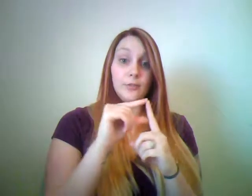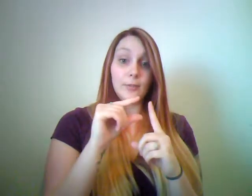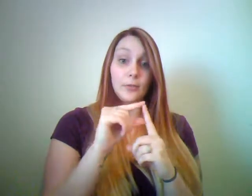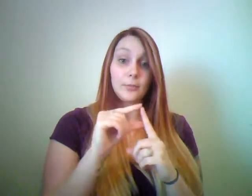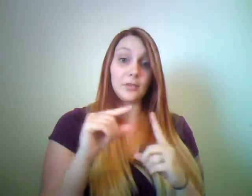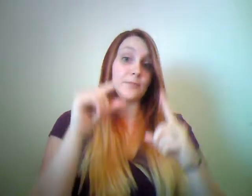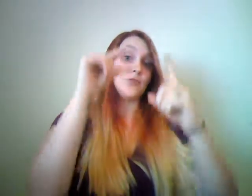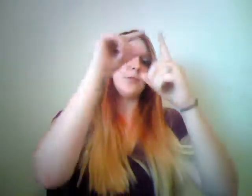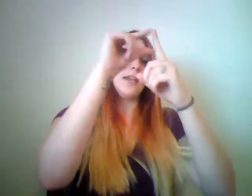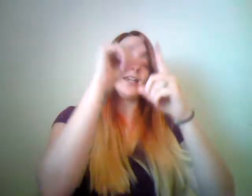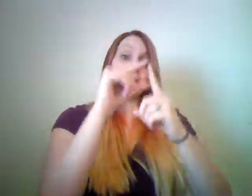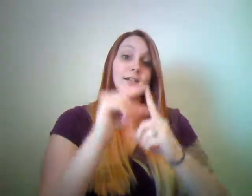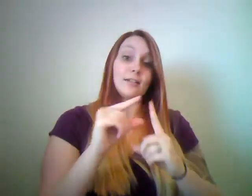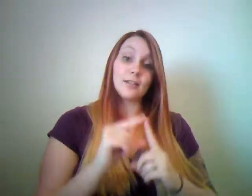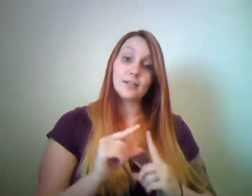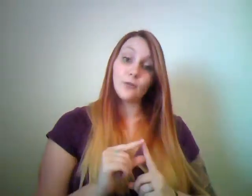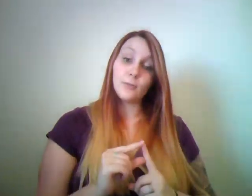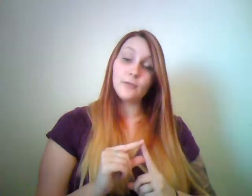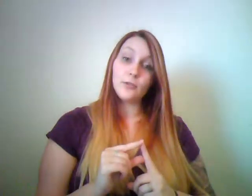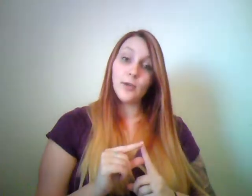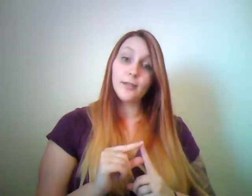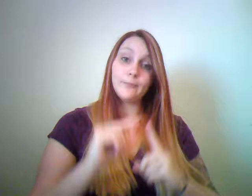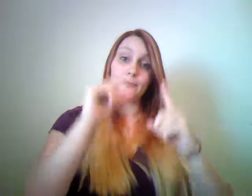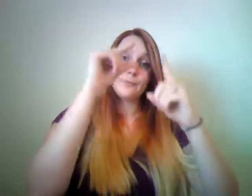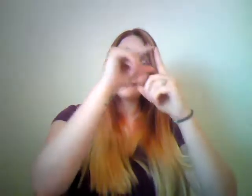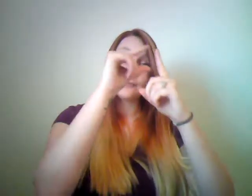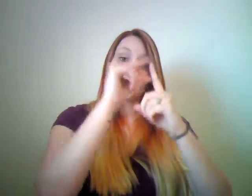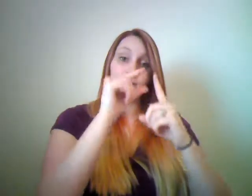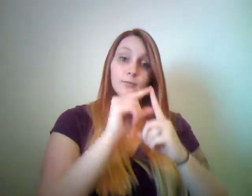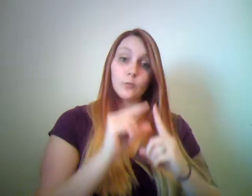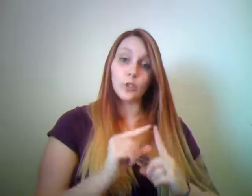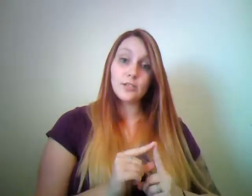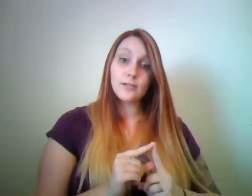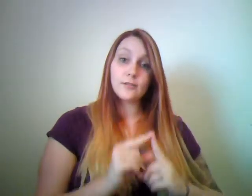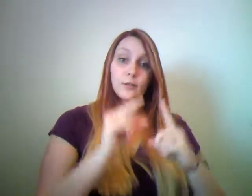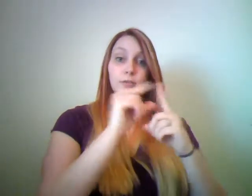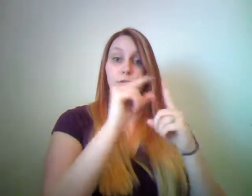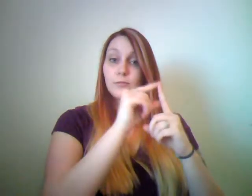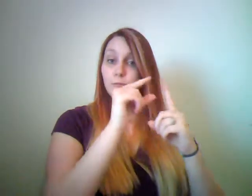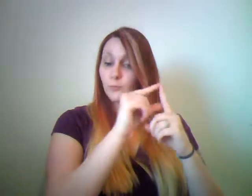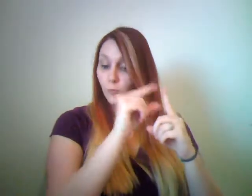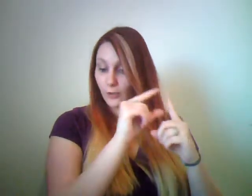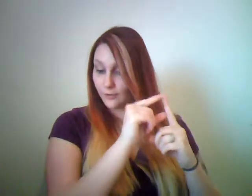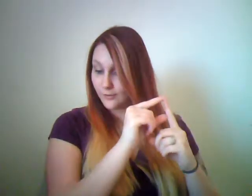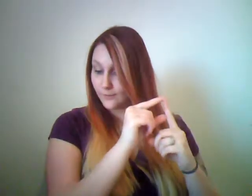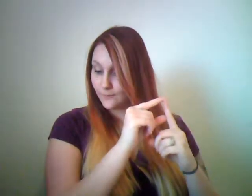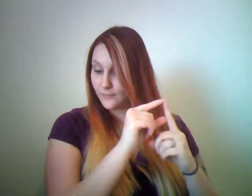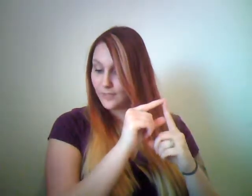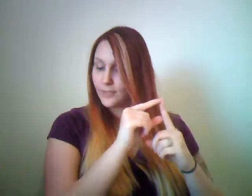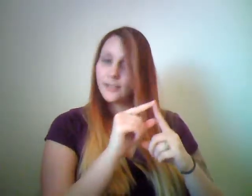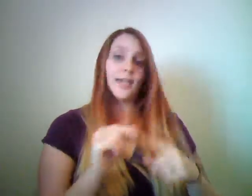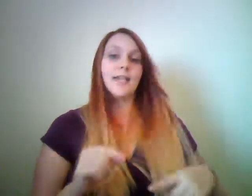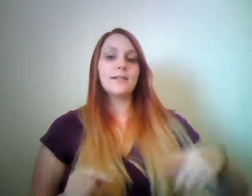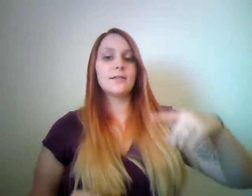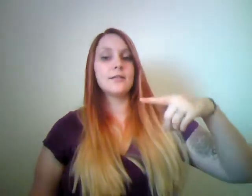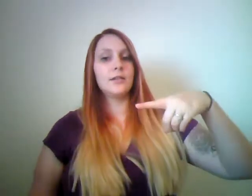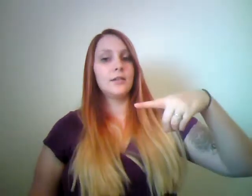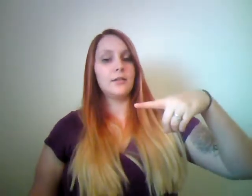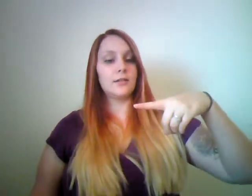it multiple times. You can make it in like a list form if you want. Words, or you can just words. Can't. You're going to